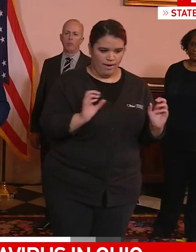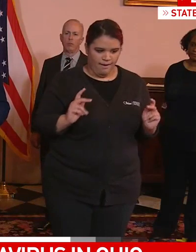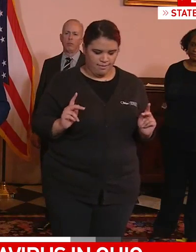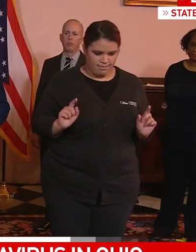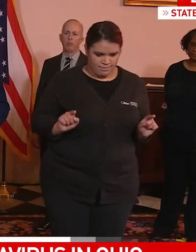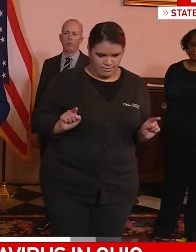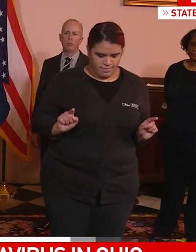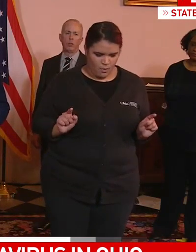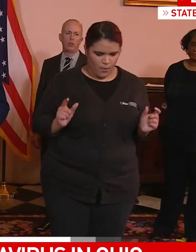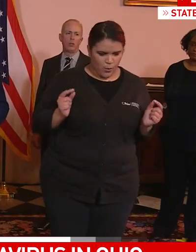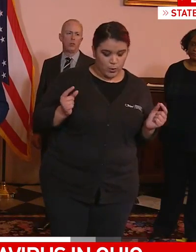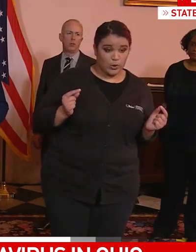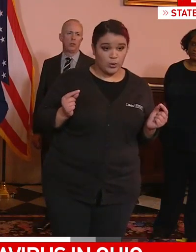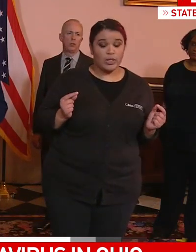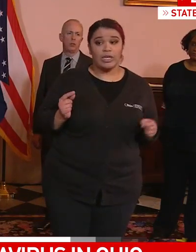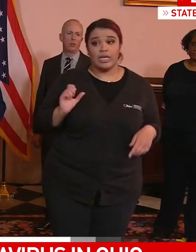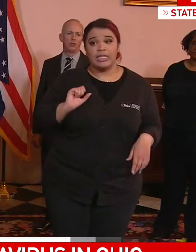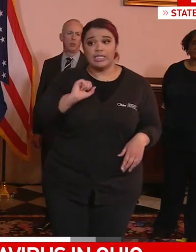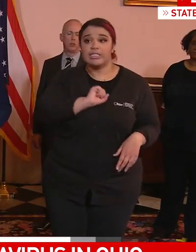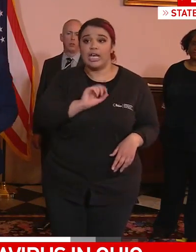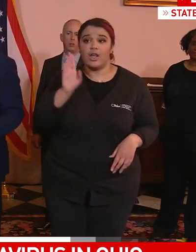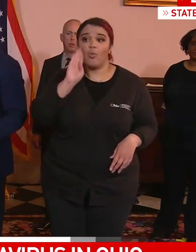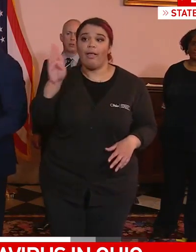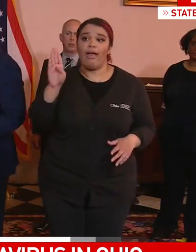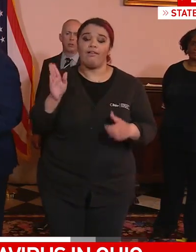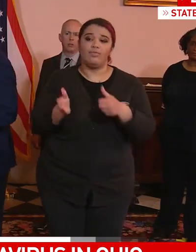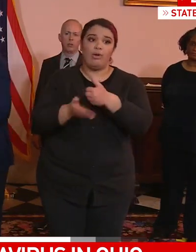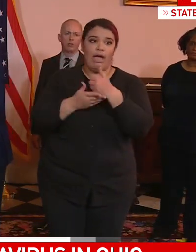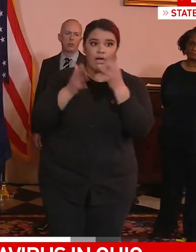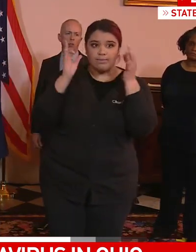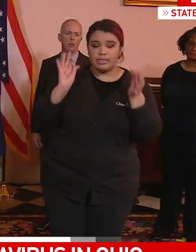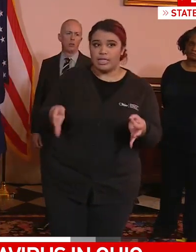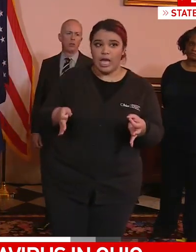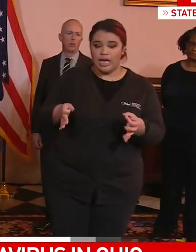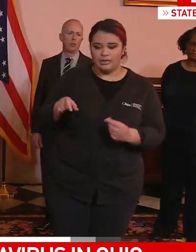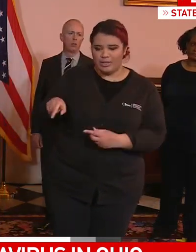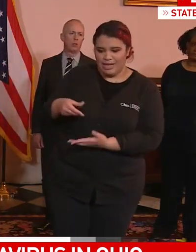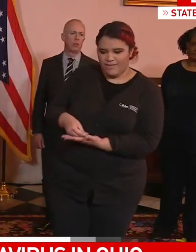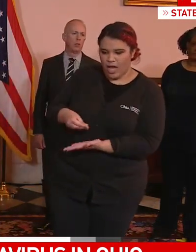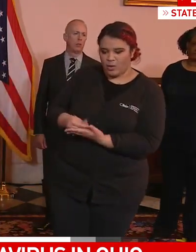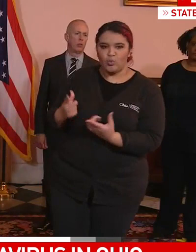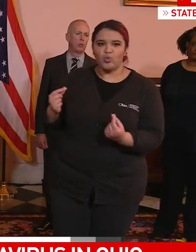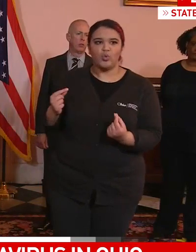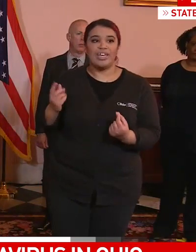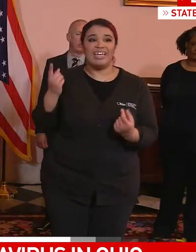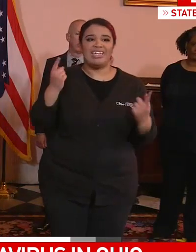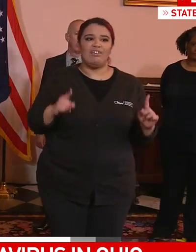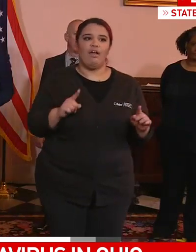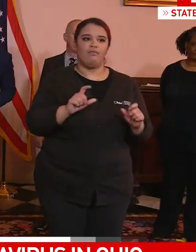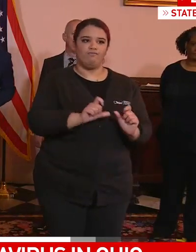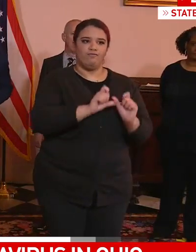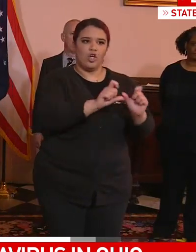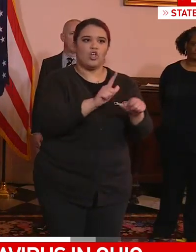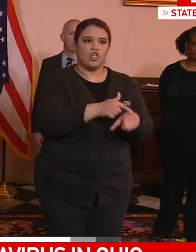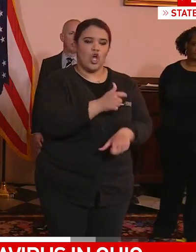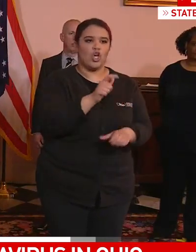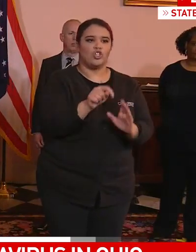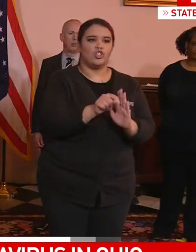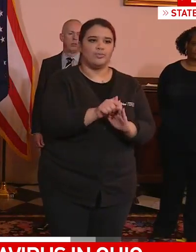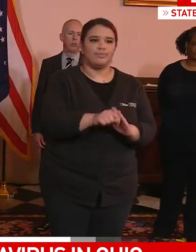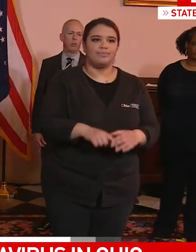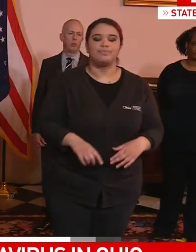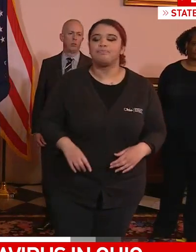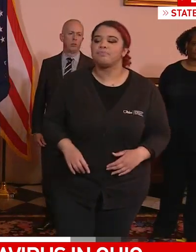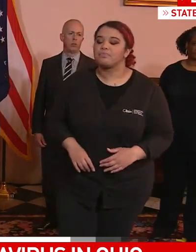for the long-term stability of the fund. Thank you. Hi, Governor. Max Philby with the Columbus